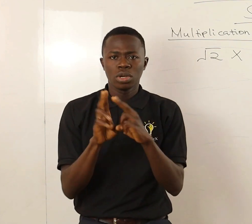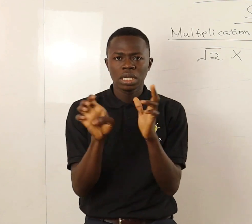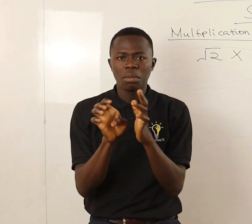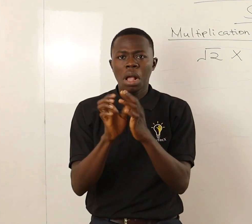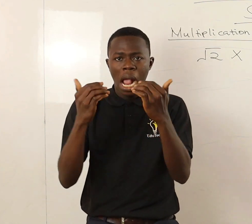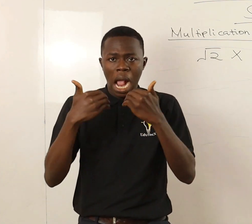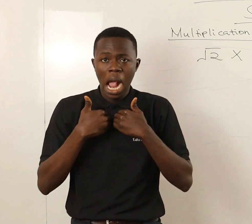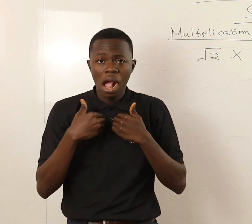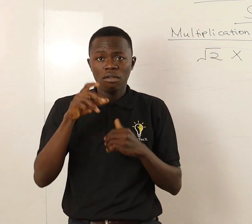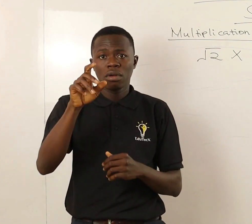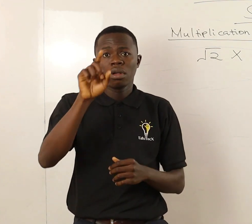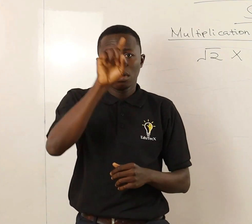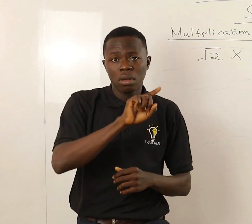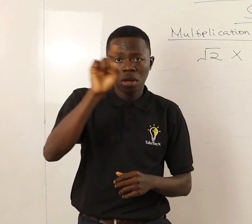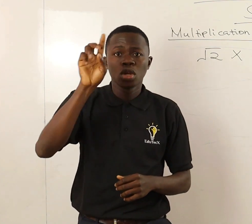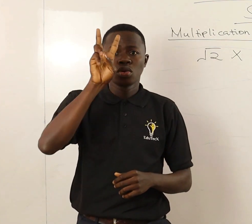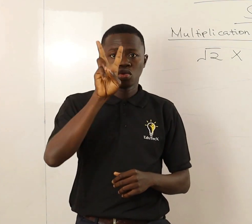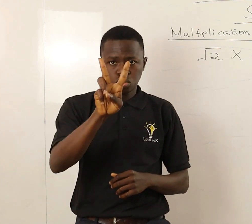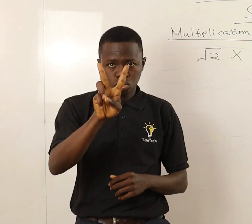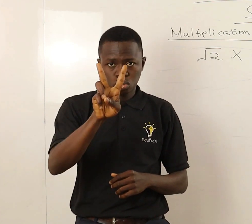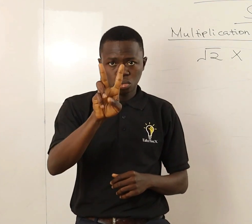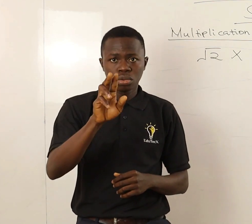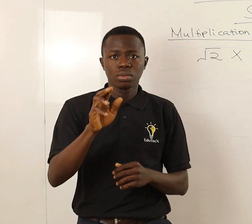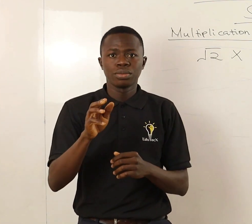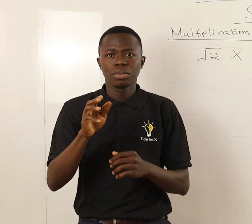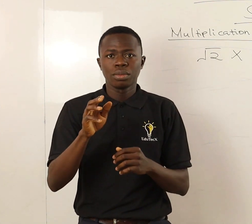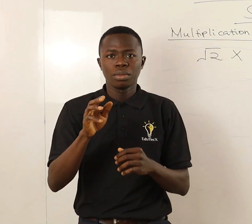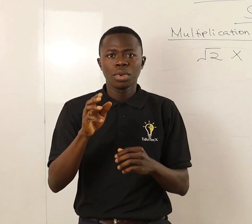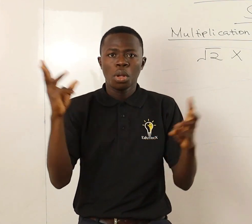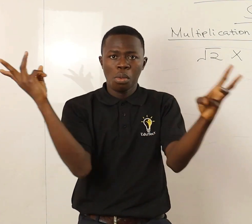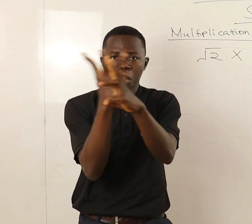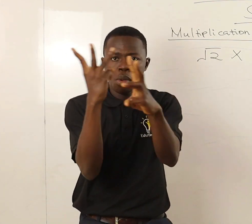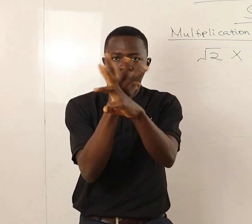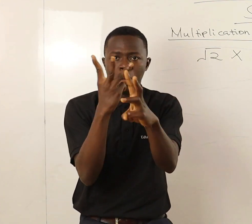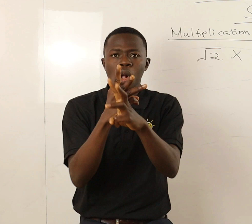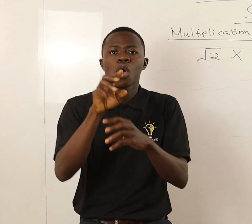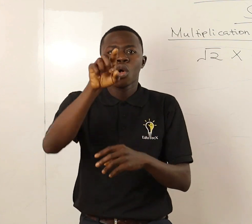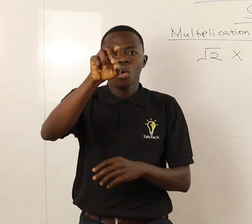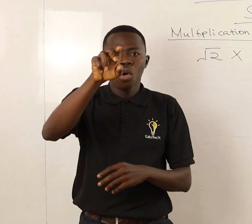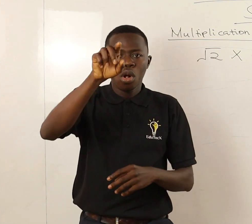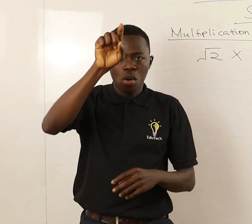So for example, we have square root of 2 multiplied by square root of 3.